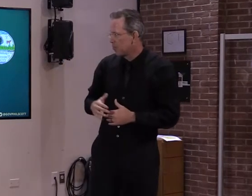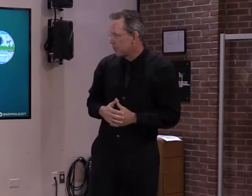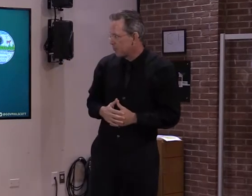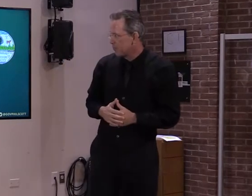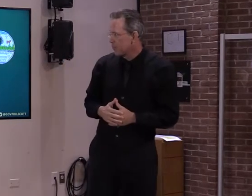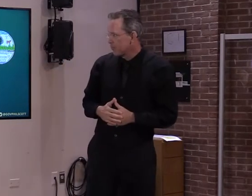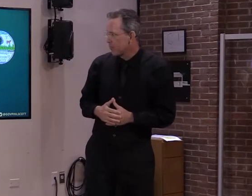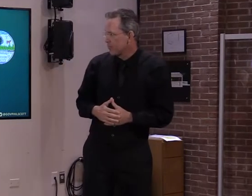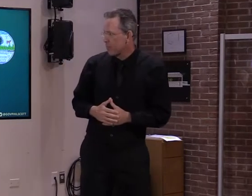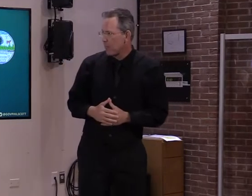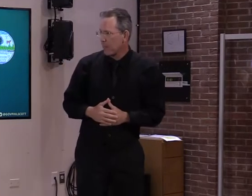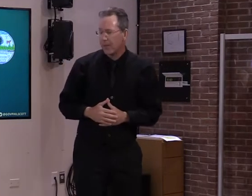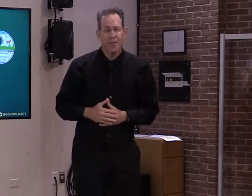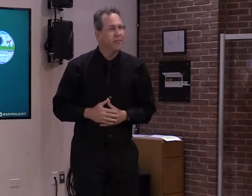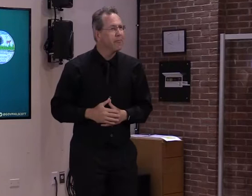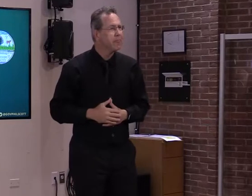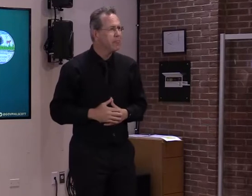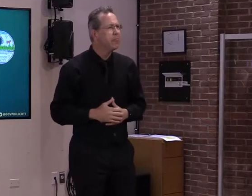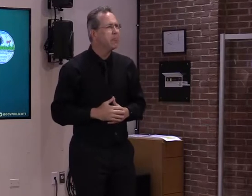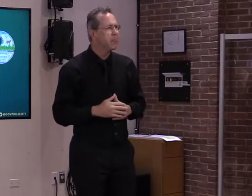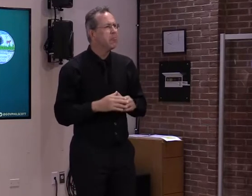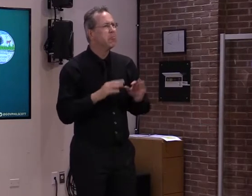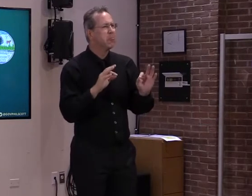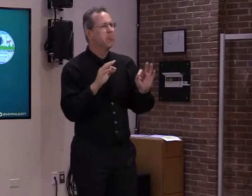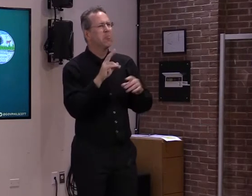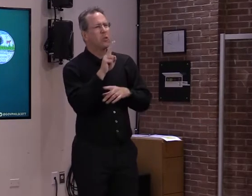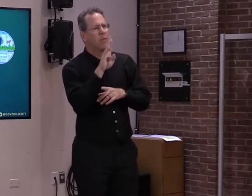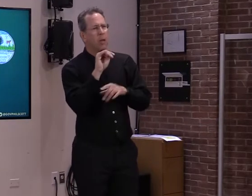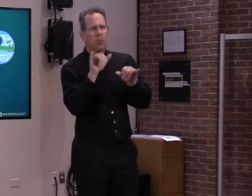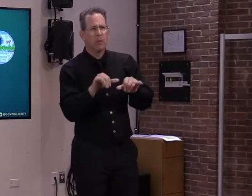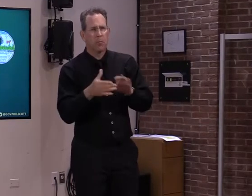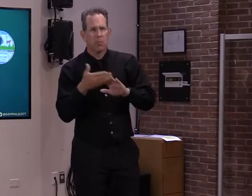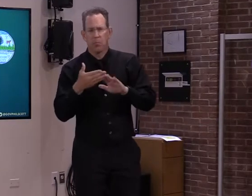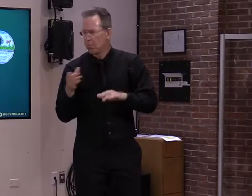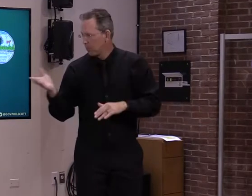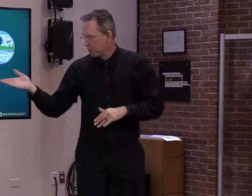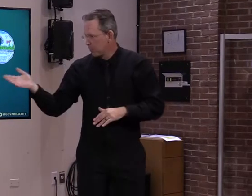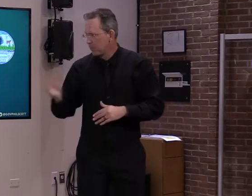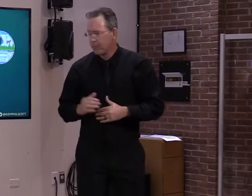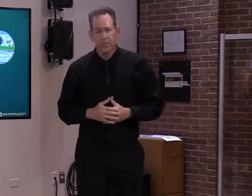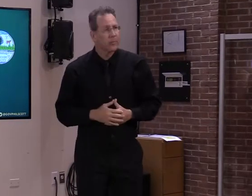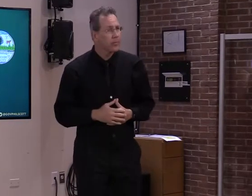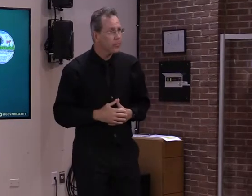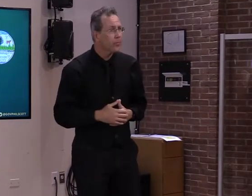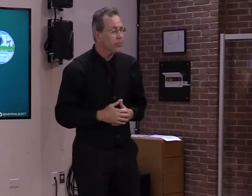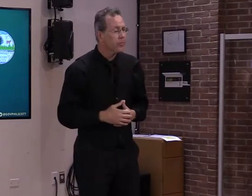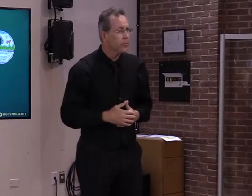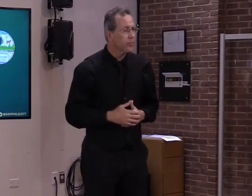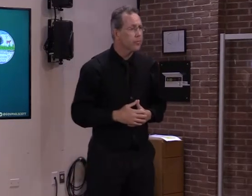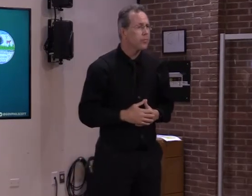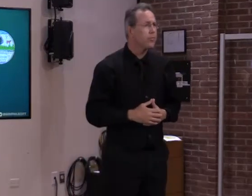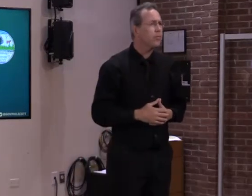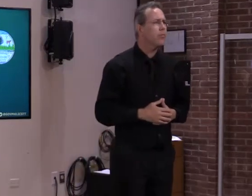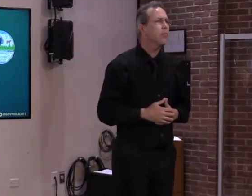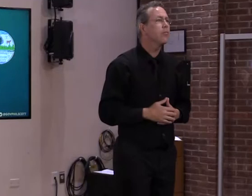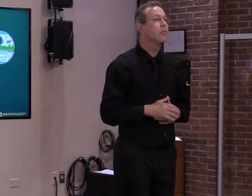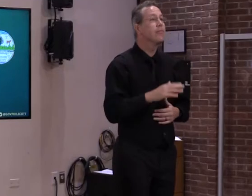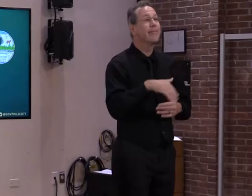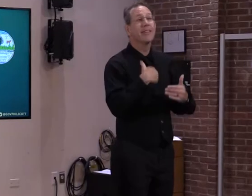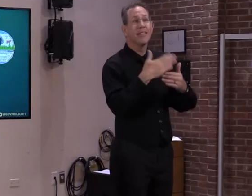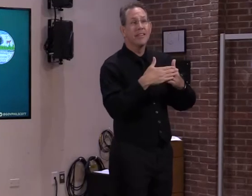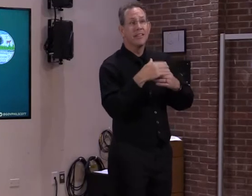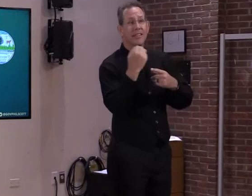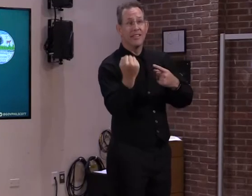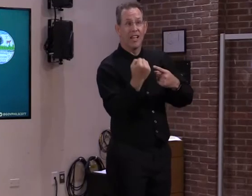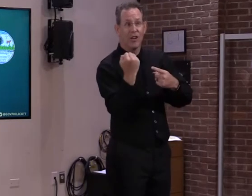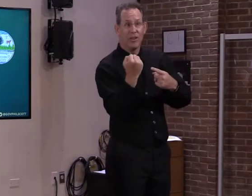Center Express Care, and the University of Vermont Pharmacy locations. On Saturday, 1311 Barrie Montpelier